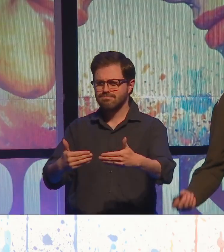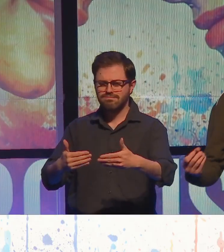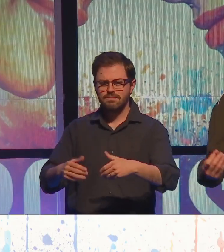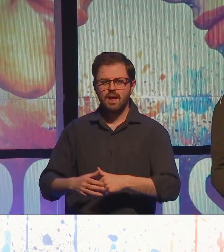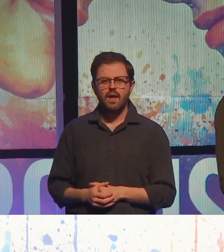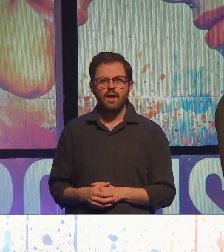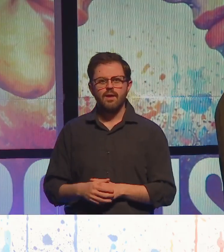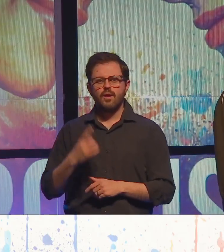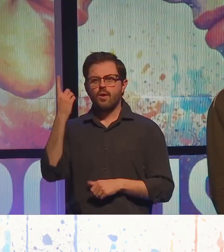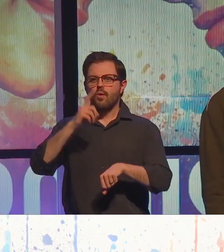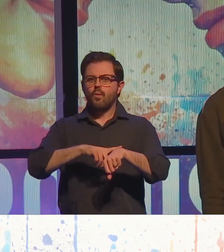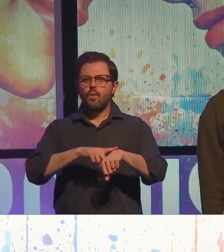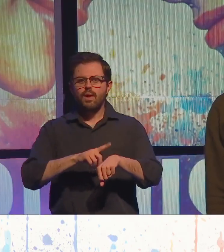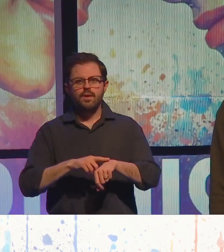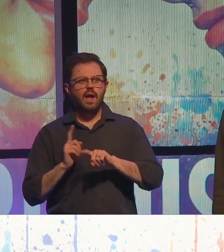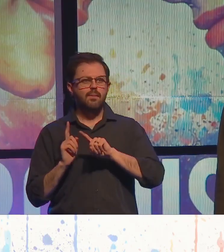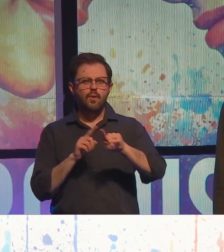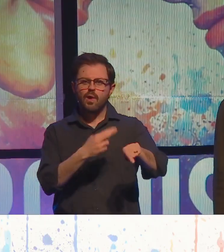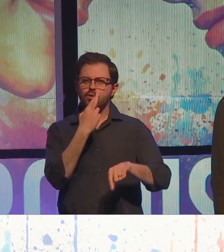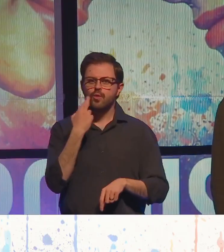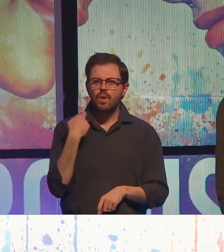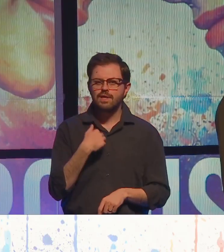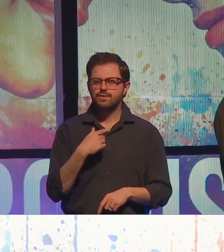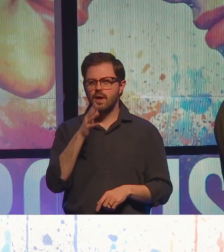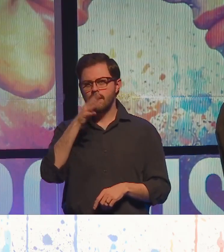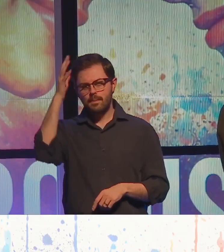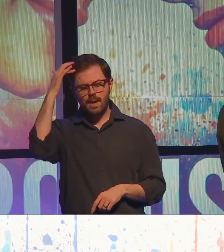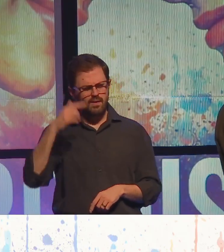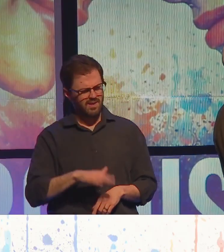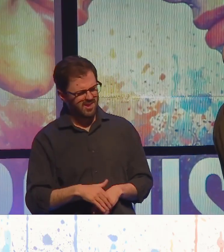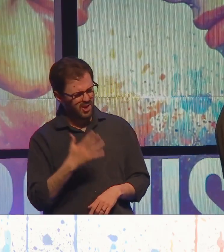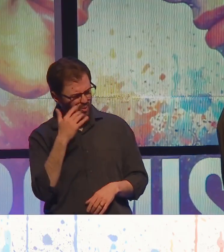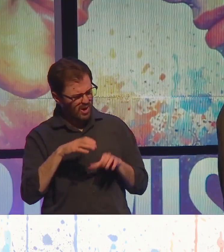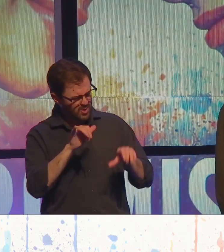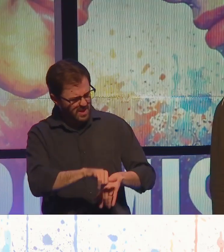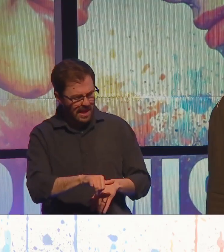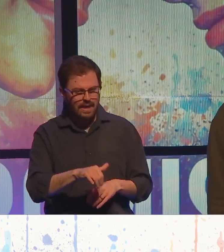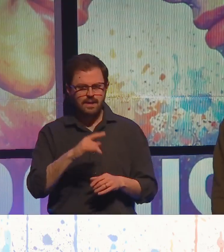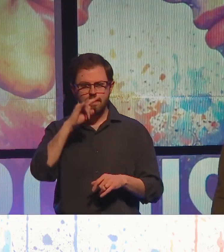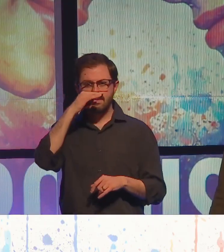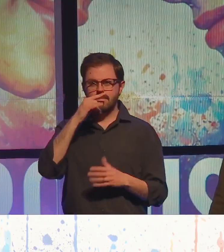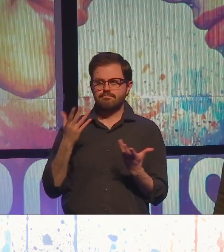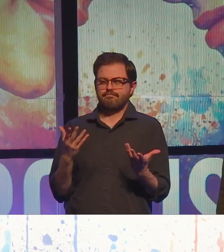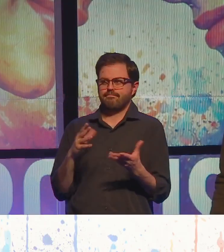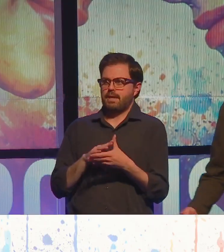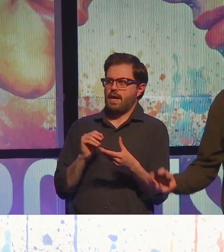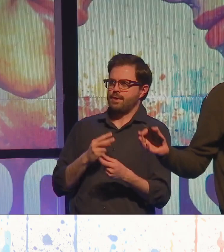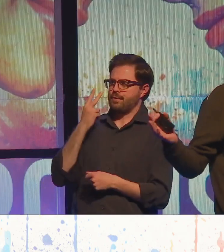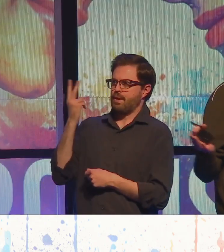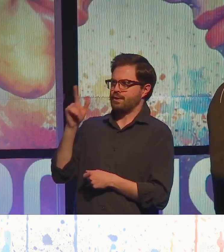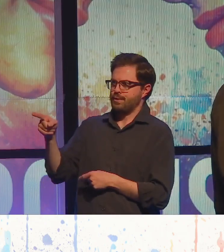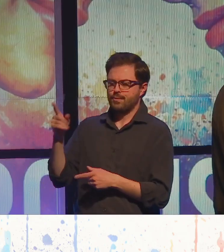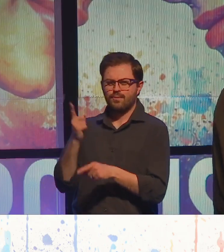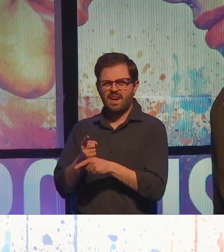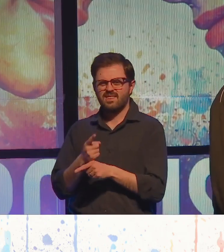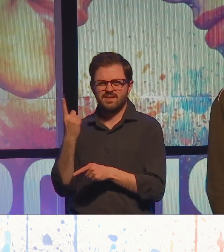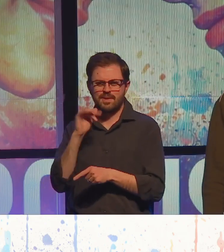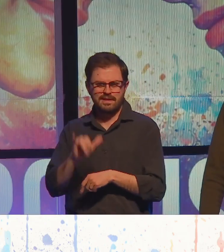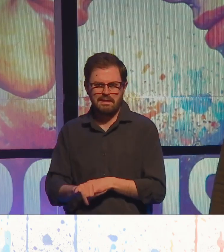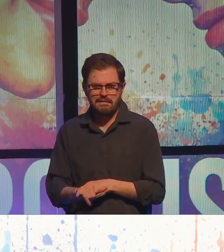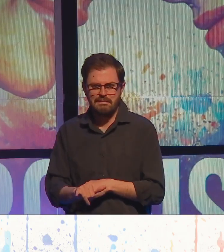One time I want to be at a restaurant and hear a parent ask their kid that, and the kid be like, I learned it by watching you, something like that. I don't